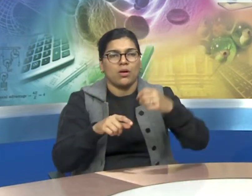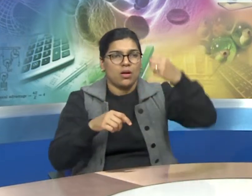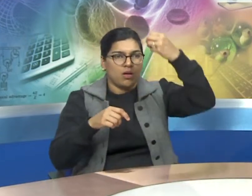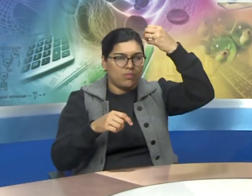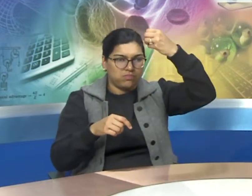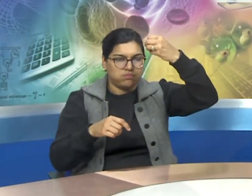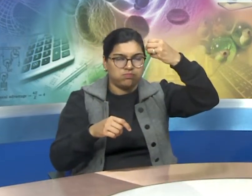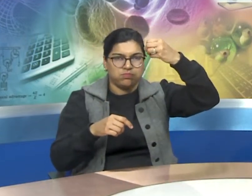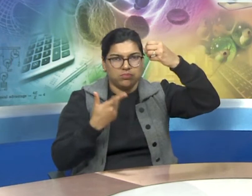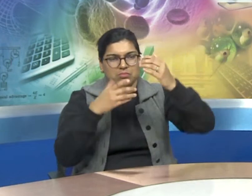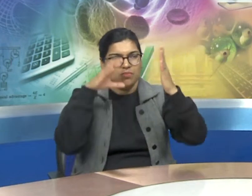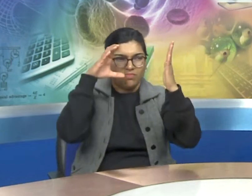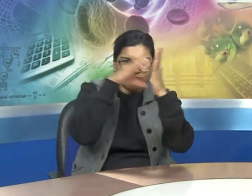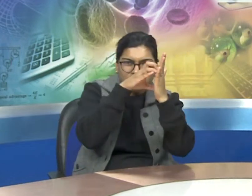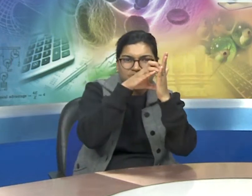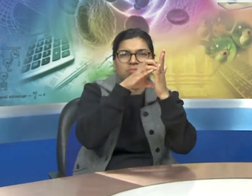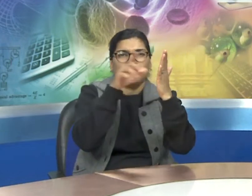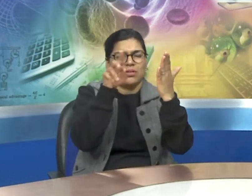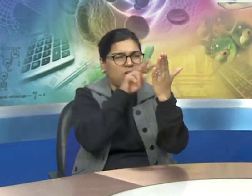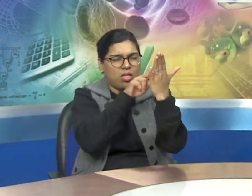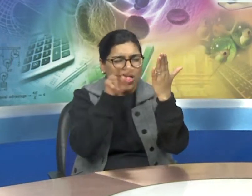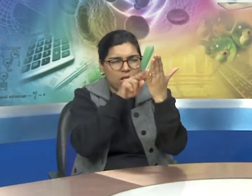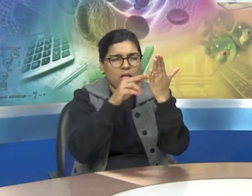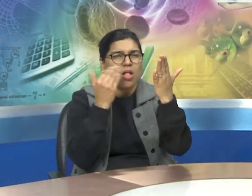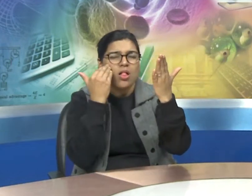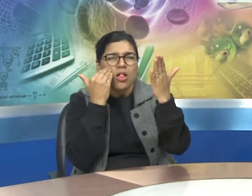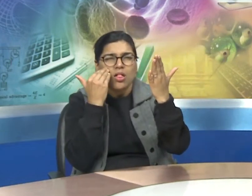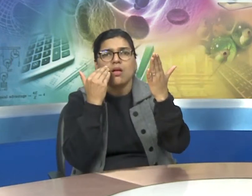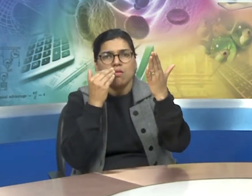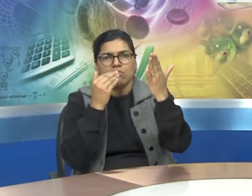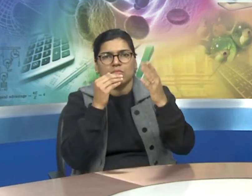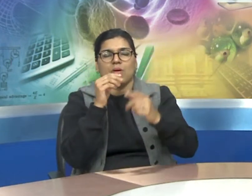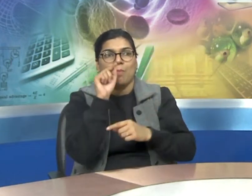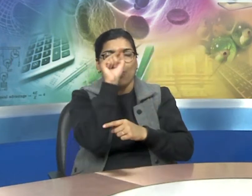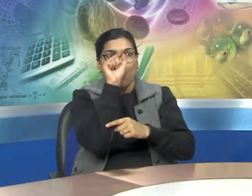Now here we will understand the bulleted lists on design templates.